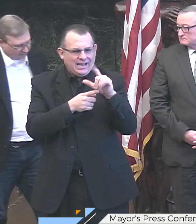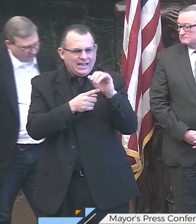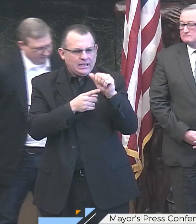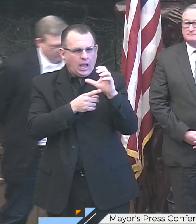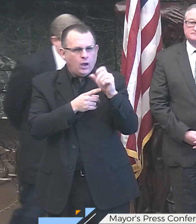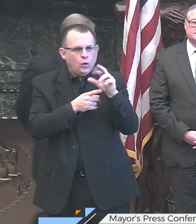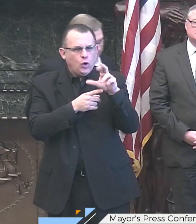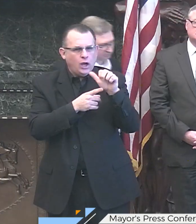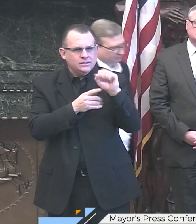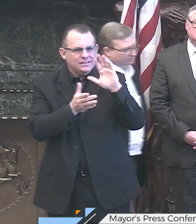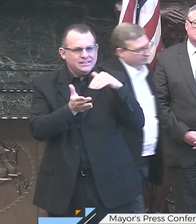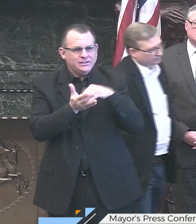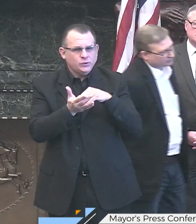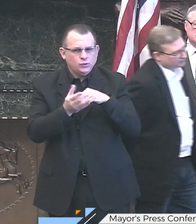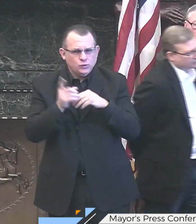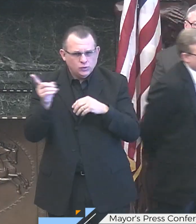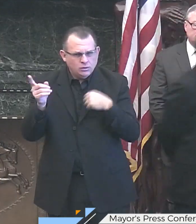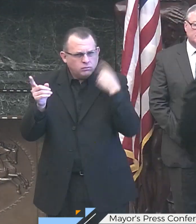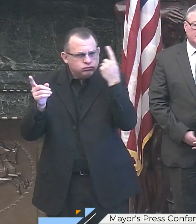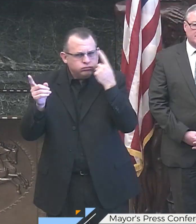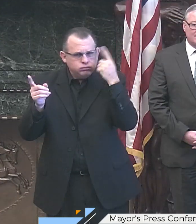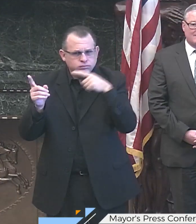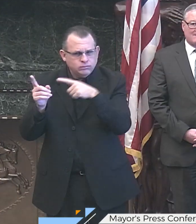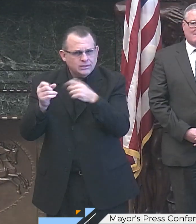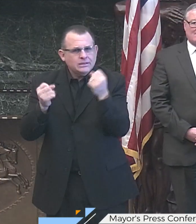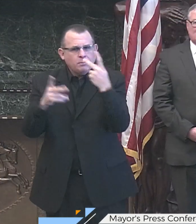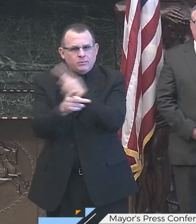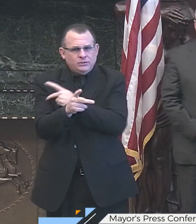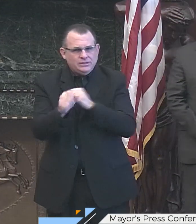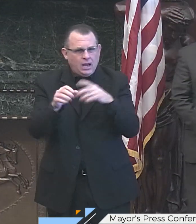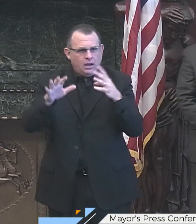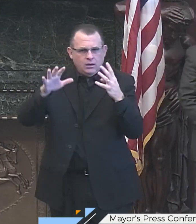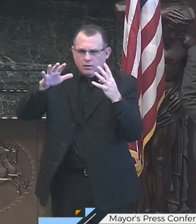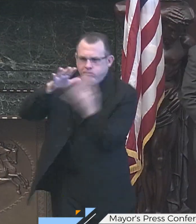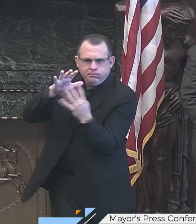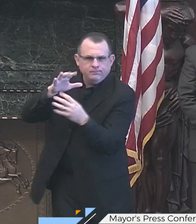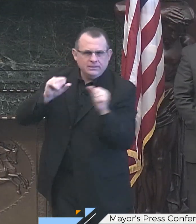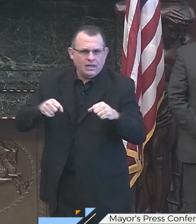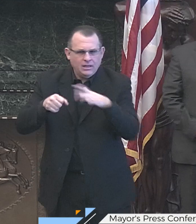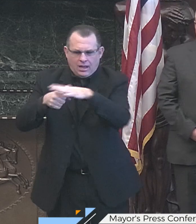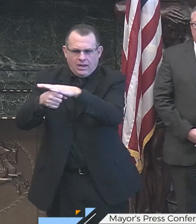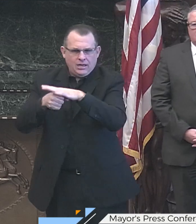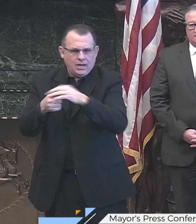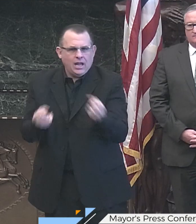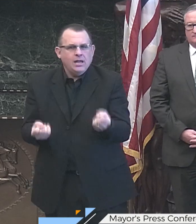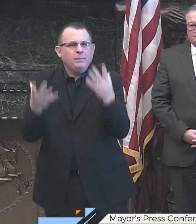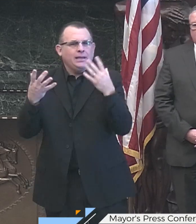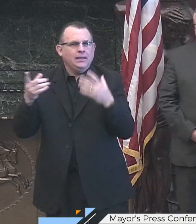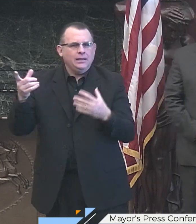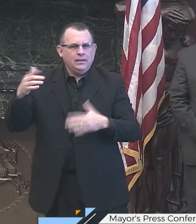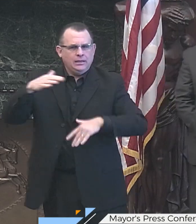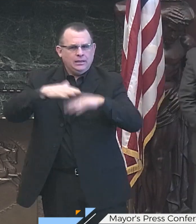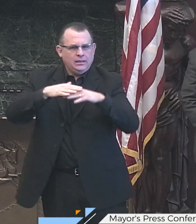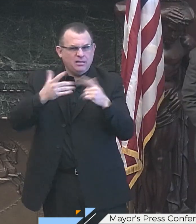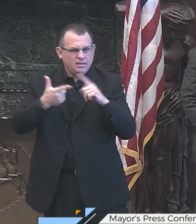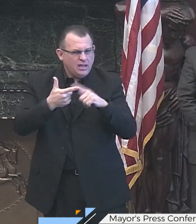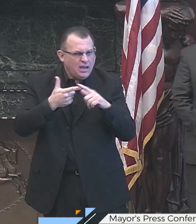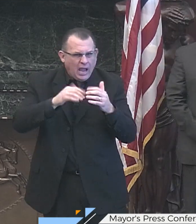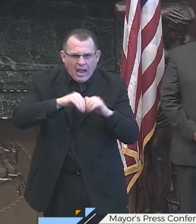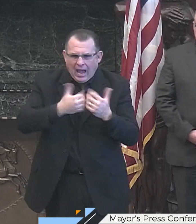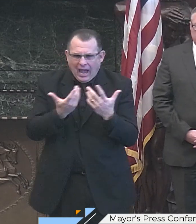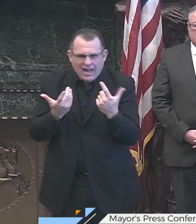would anticipate that those facilities could hold, and also how will they be staffed? Where will the healthcare providers come from?